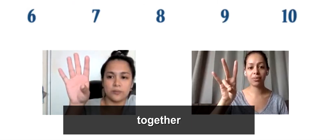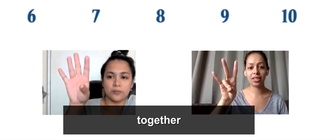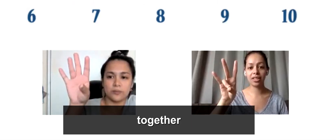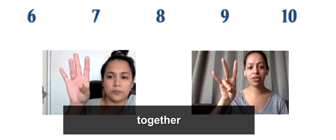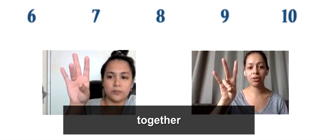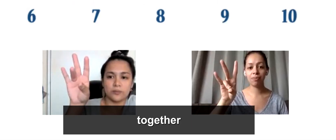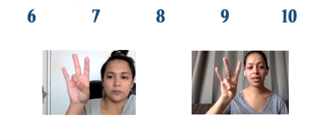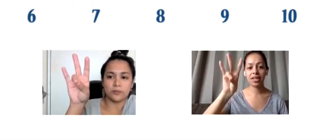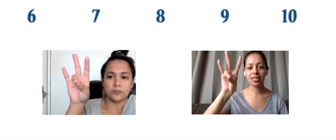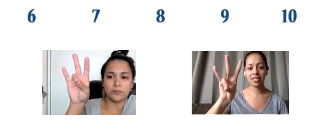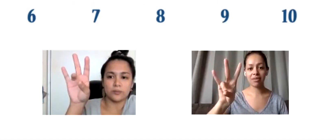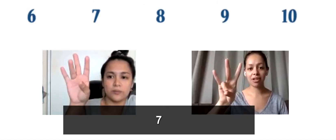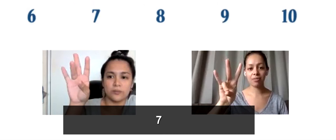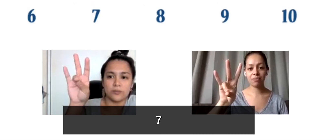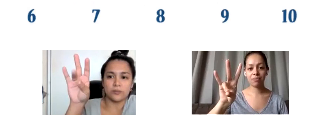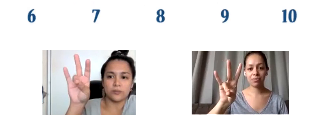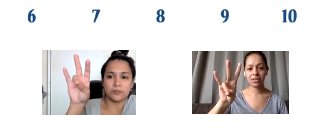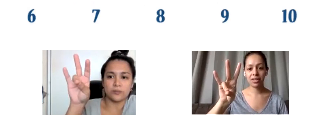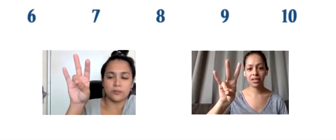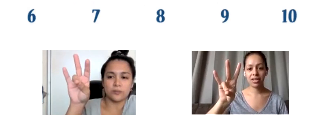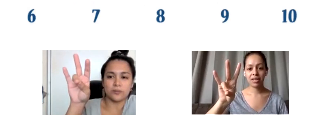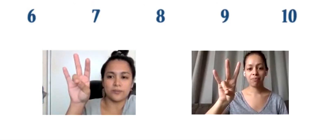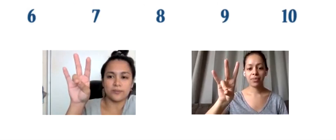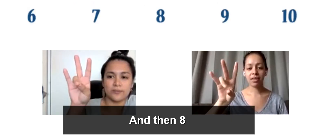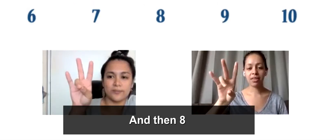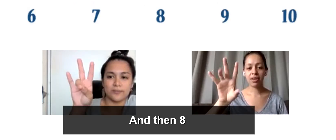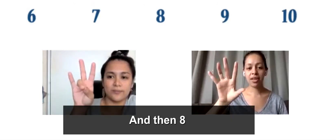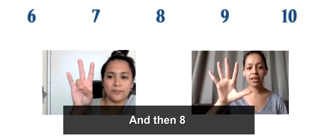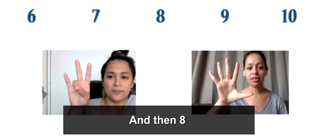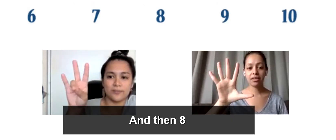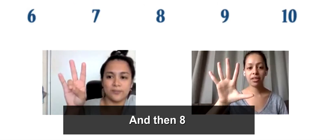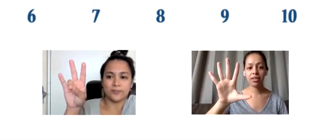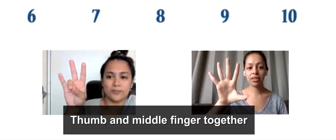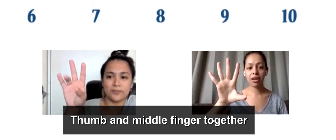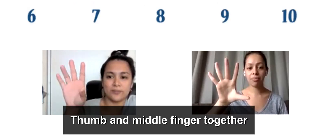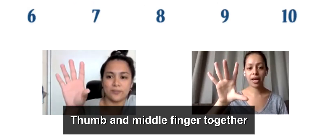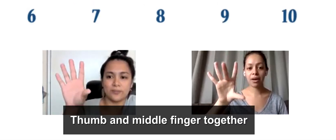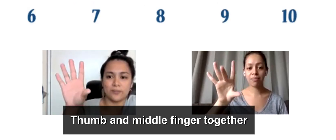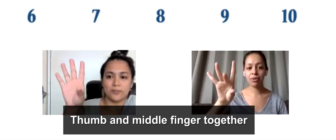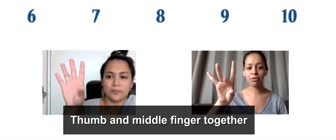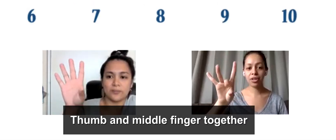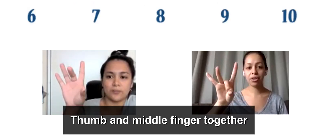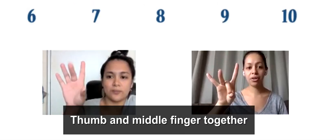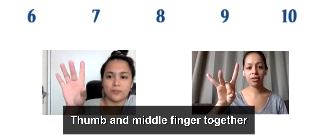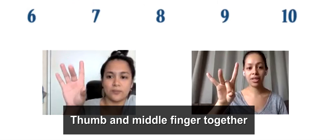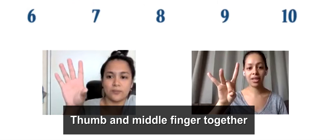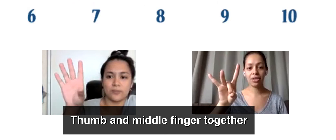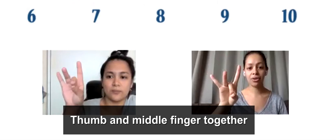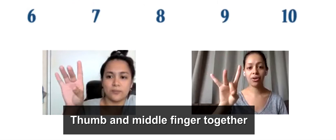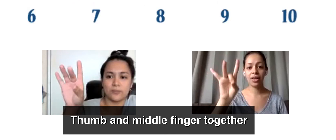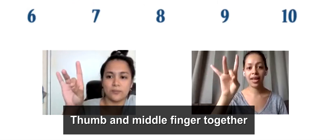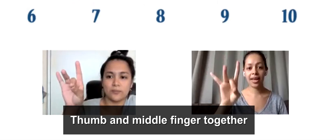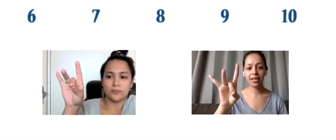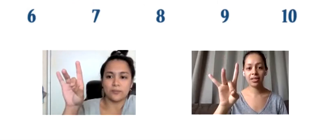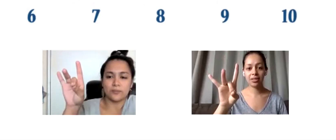bring them together. 7. And then 8, thumb and middle finger